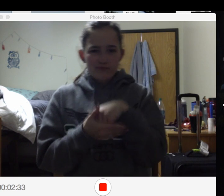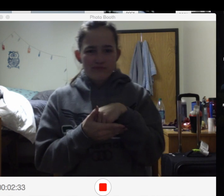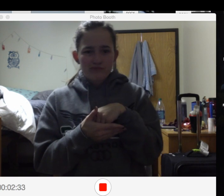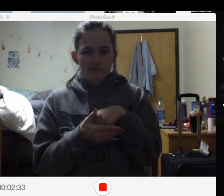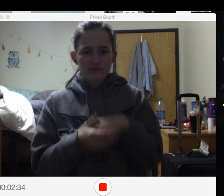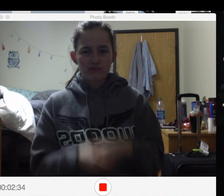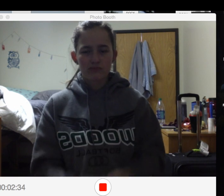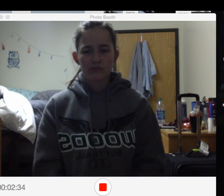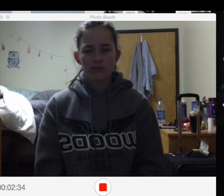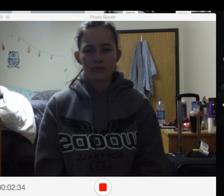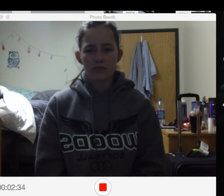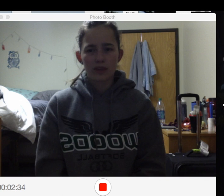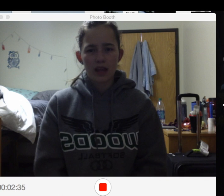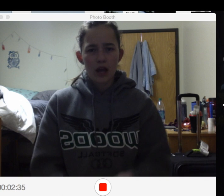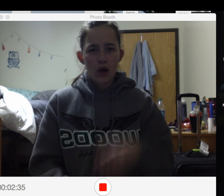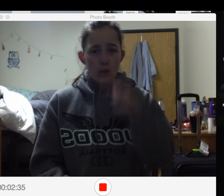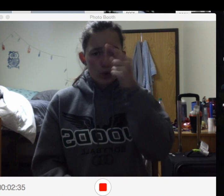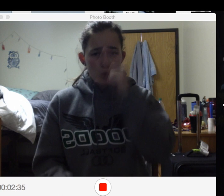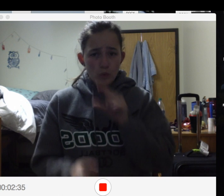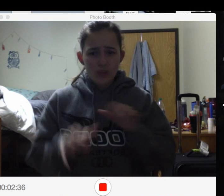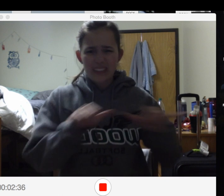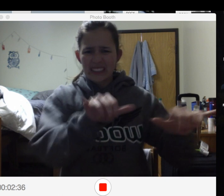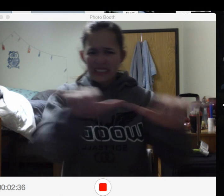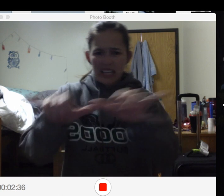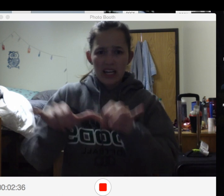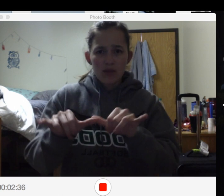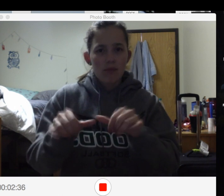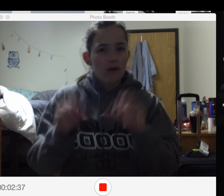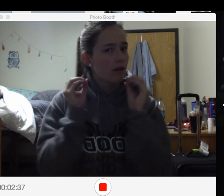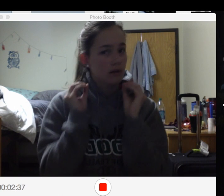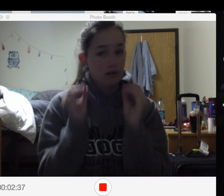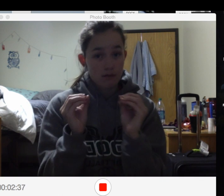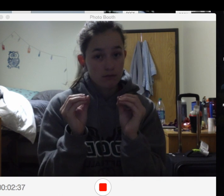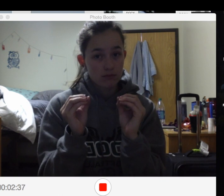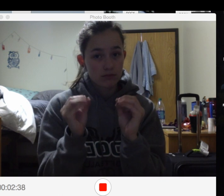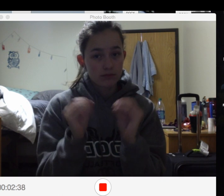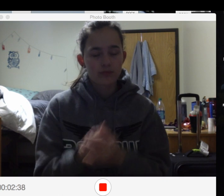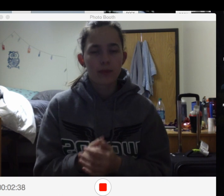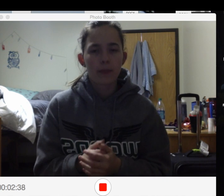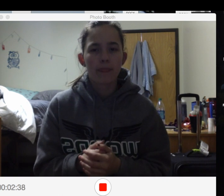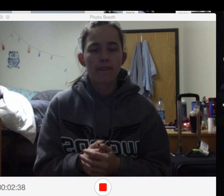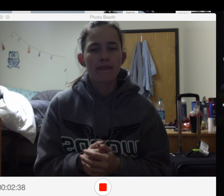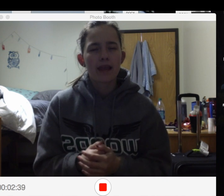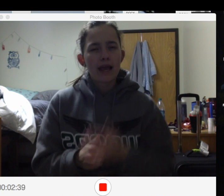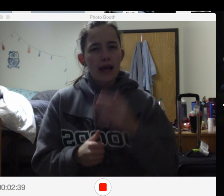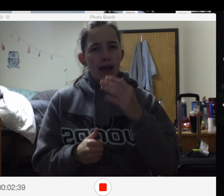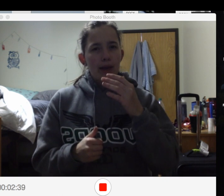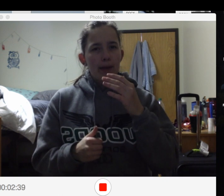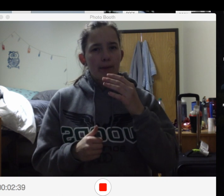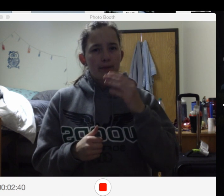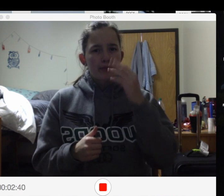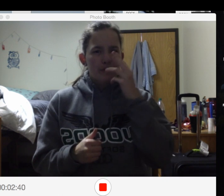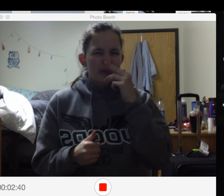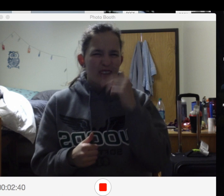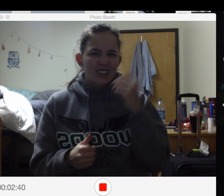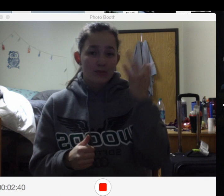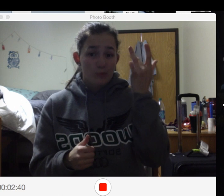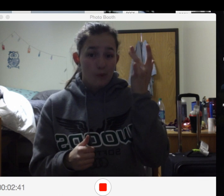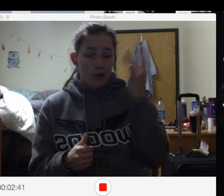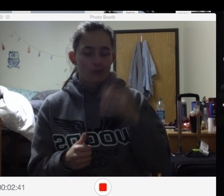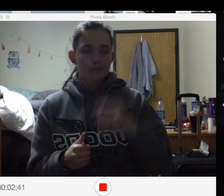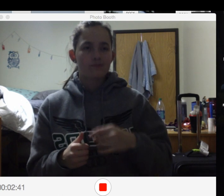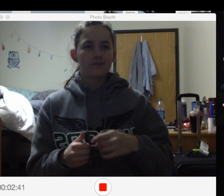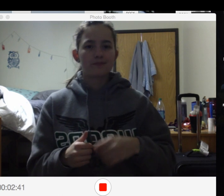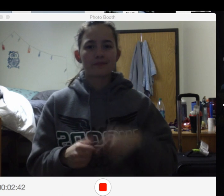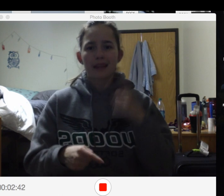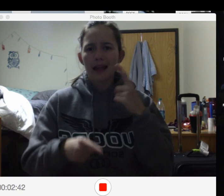Google anymore. And the funny thing about this is that it's hard to see. You can't see how different your search results are from anyone